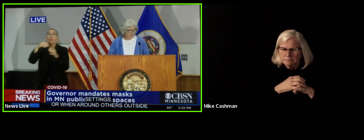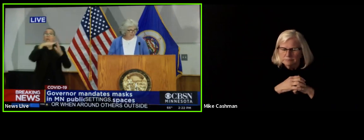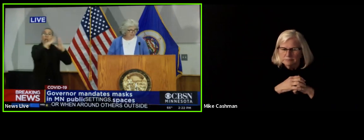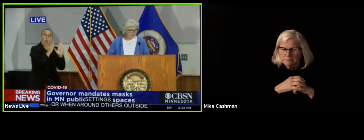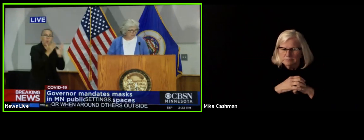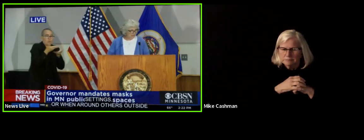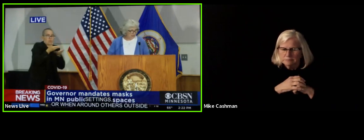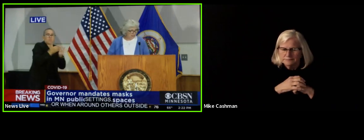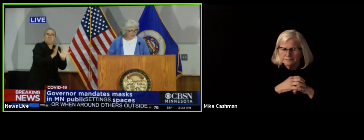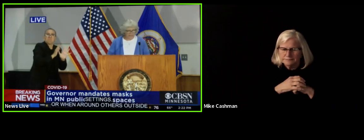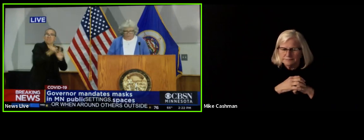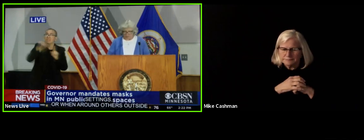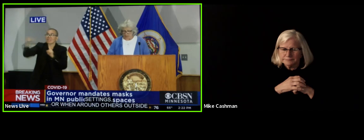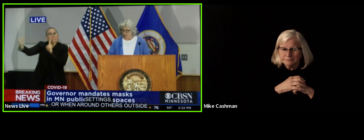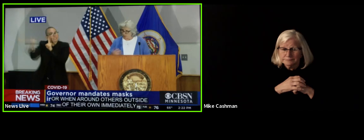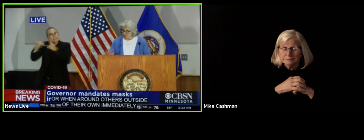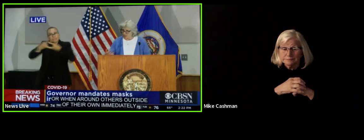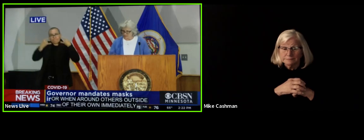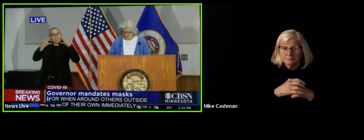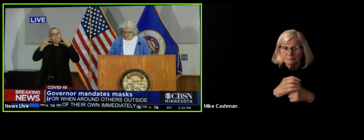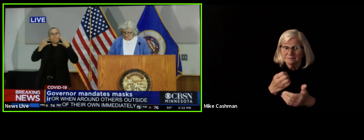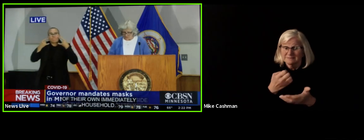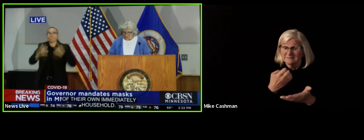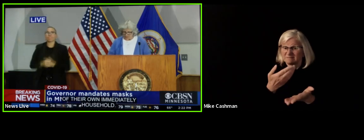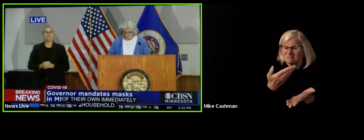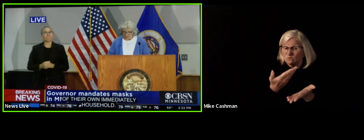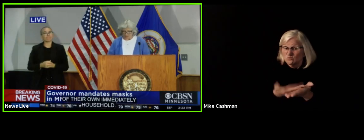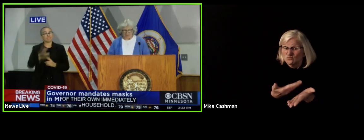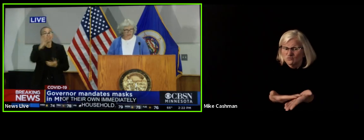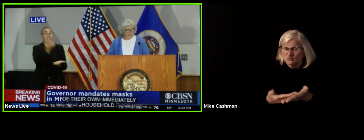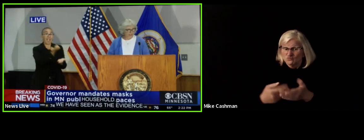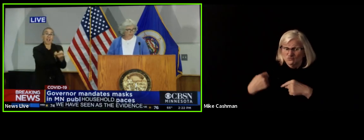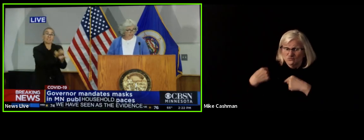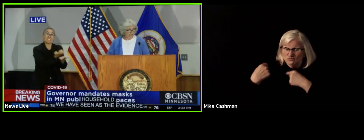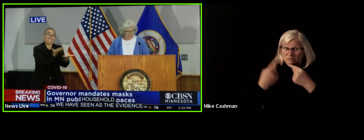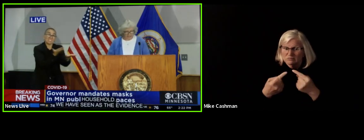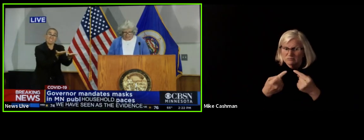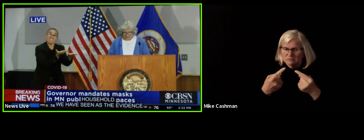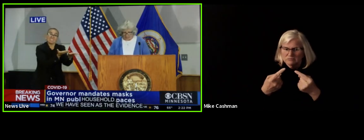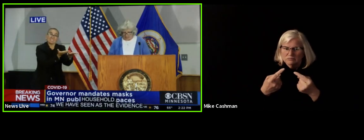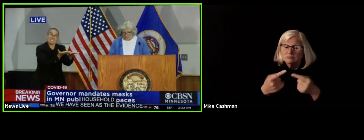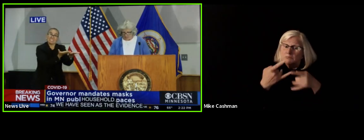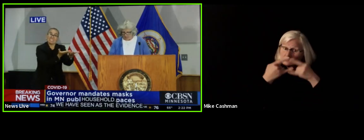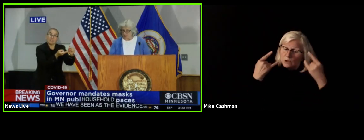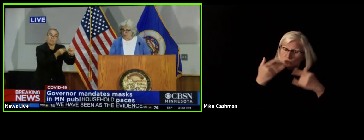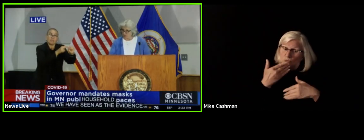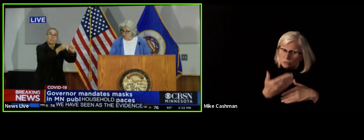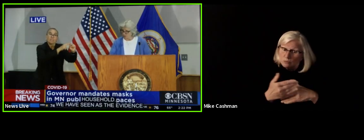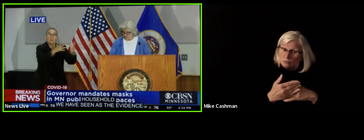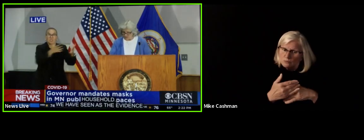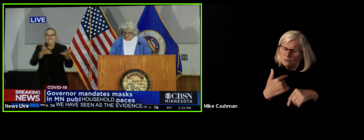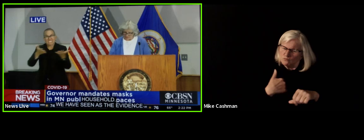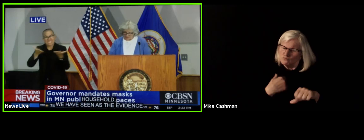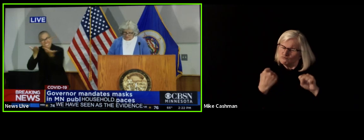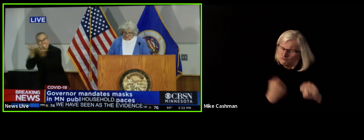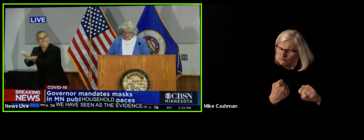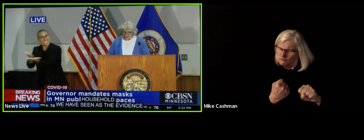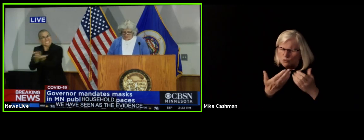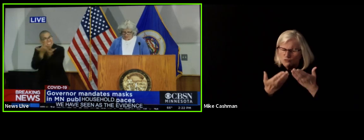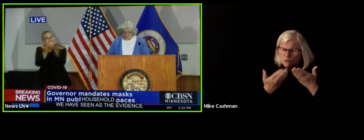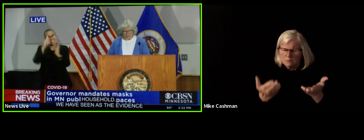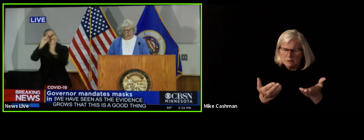the evidence has been growing that this would be a good thing for people to do, and we've been strongly recommending that people use face coverings